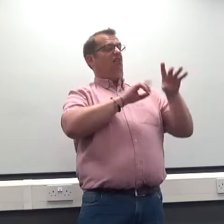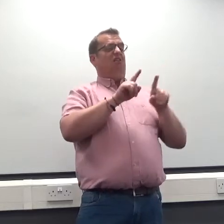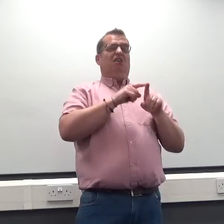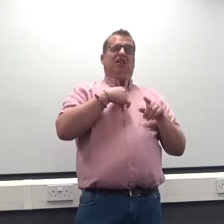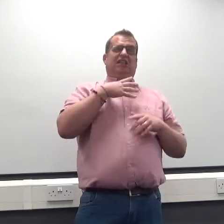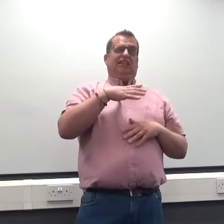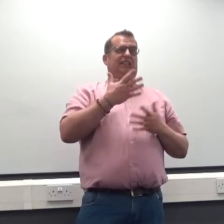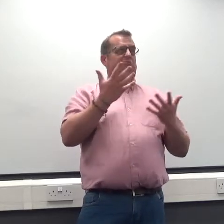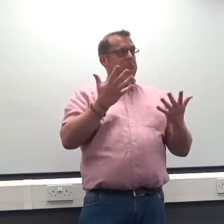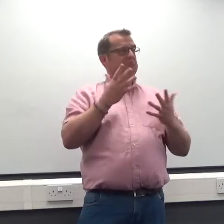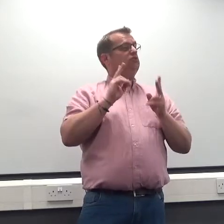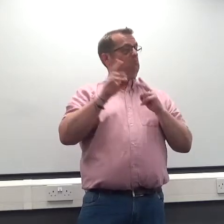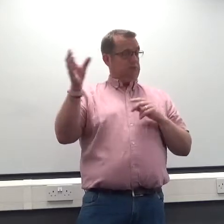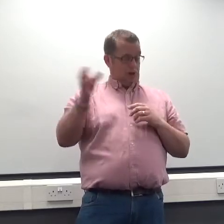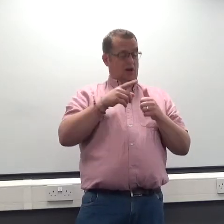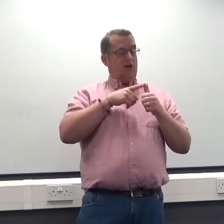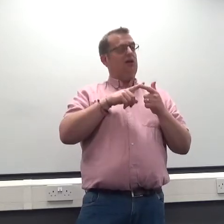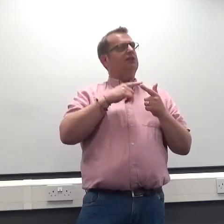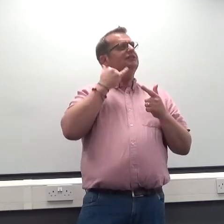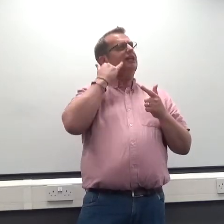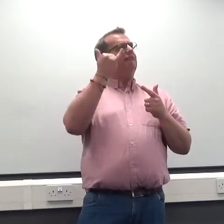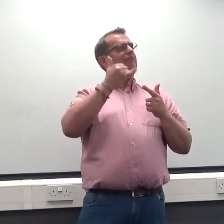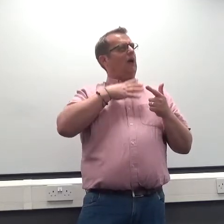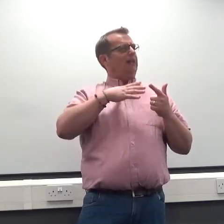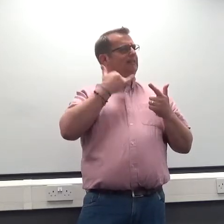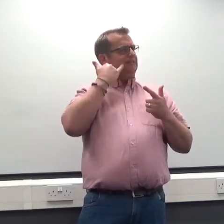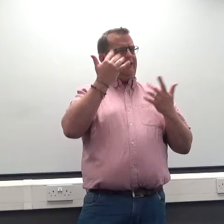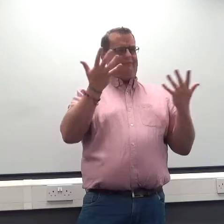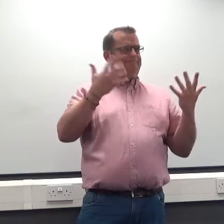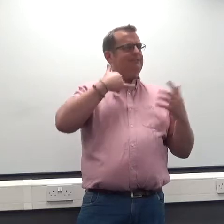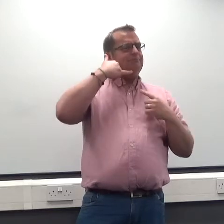And so it's important for me to understand the needs of the people that I was supporting.